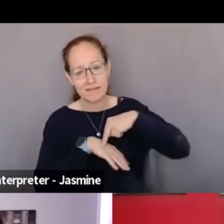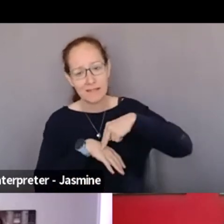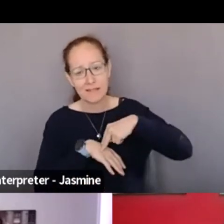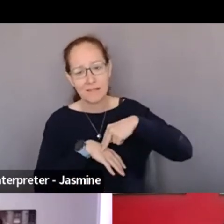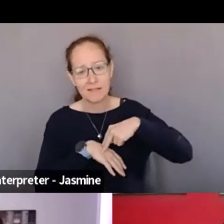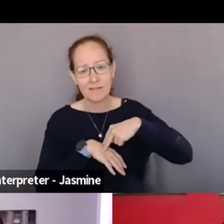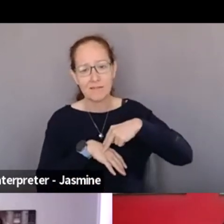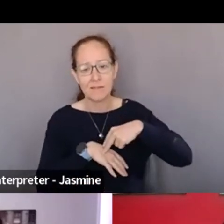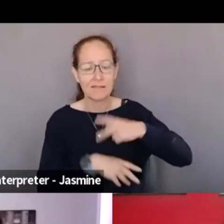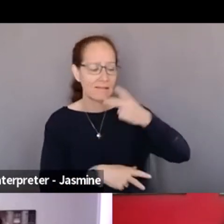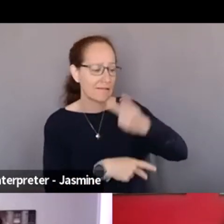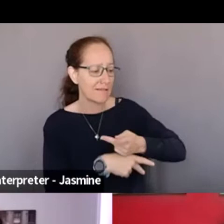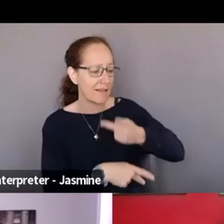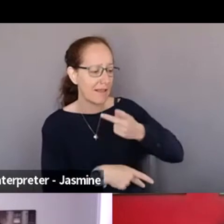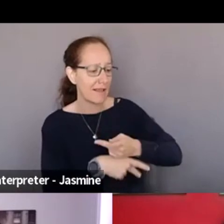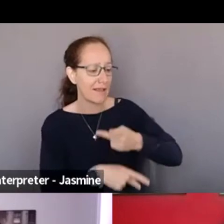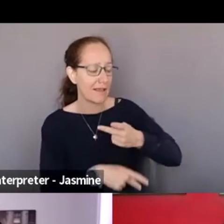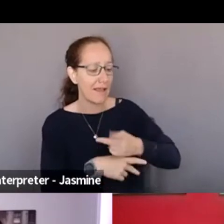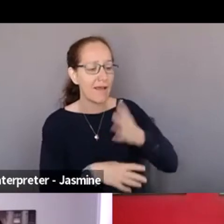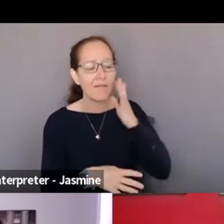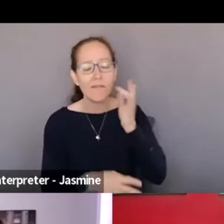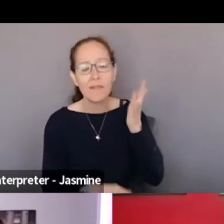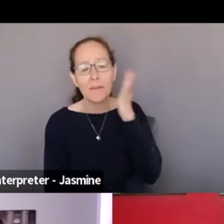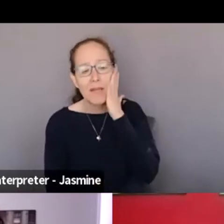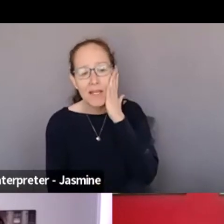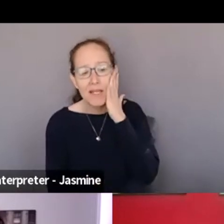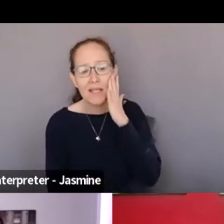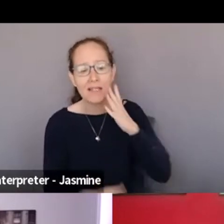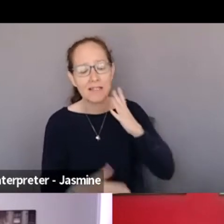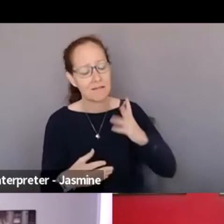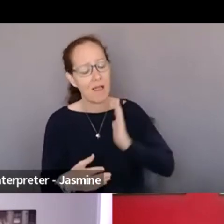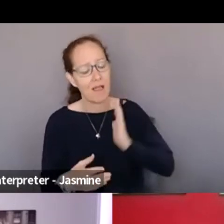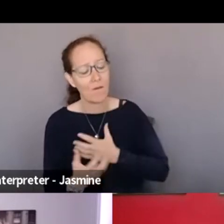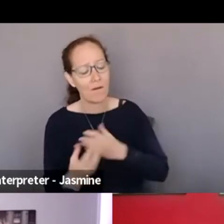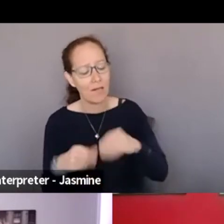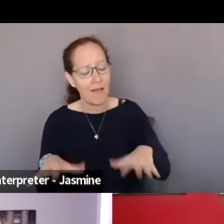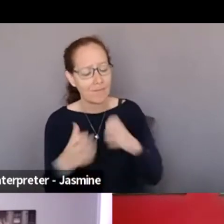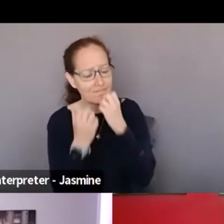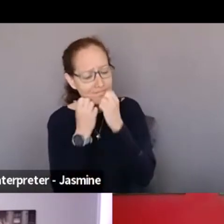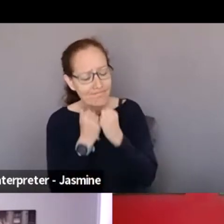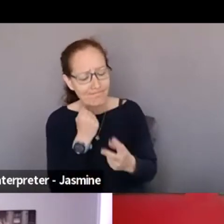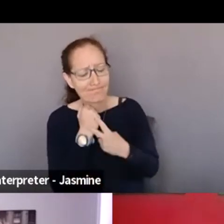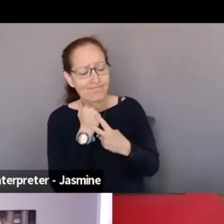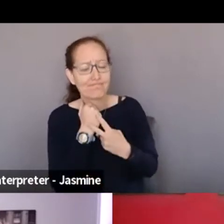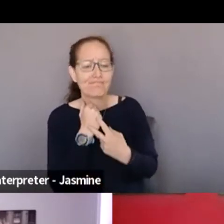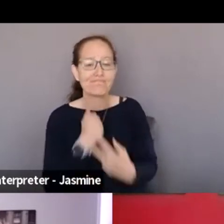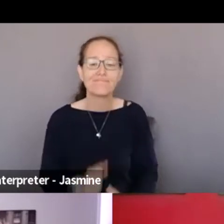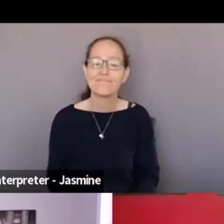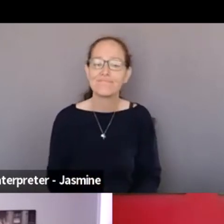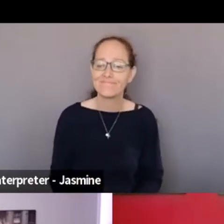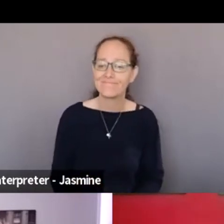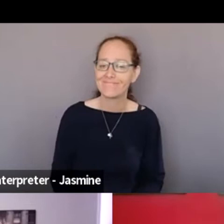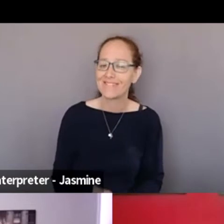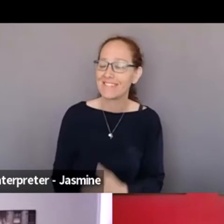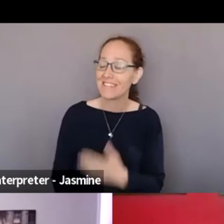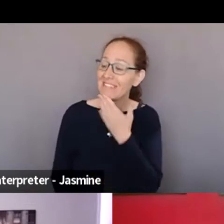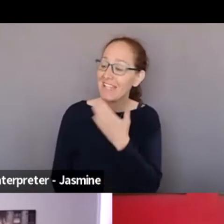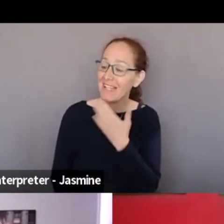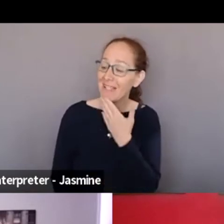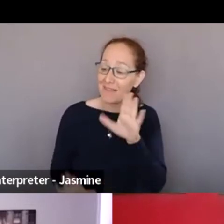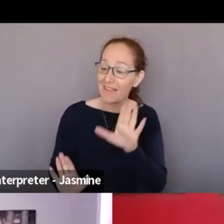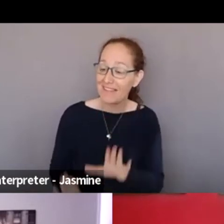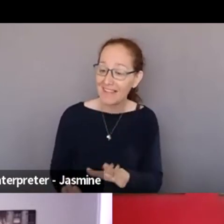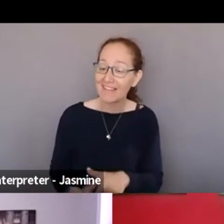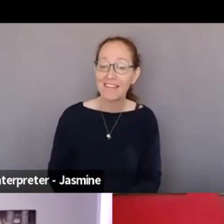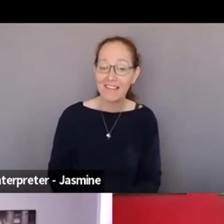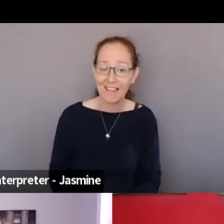Take care of the bees. Preserve our land. Ooh, thank you. Excellent. I love